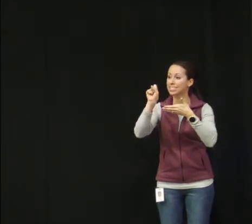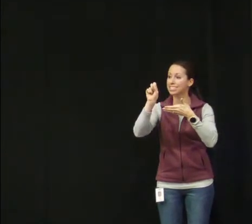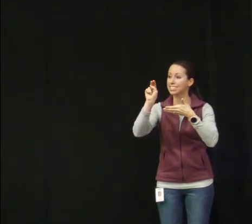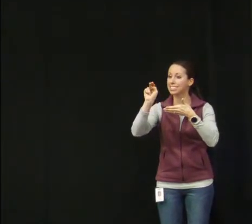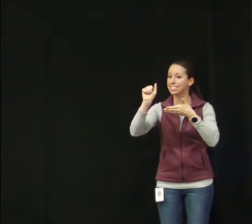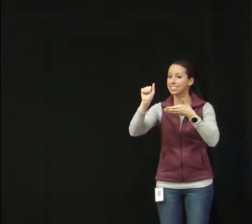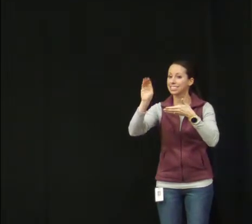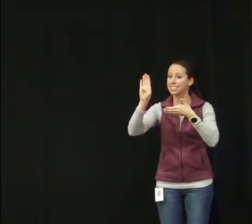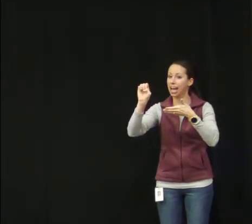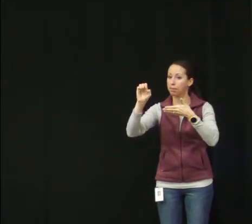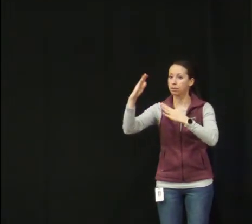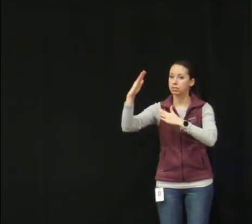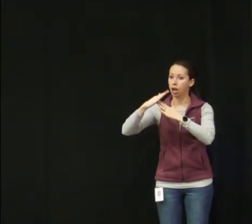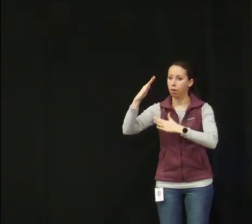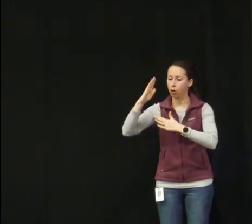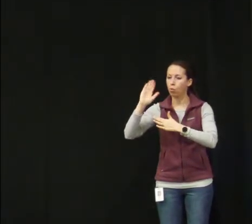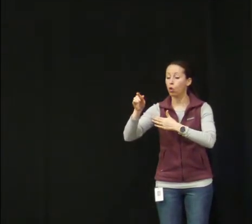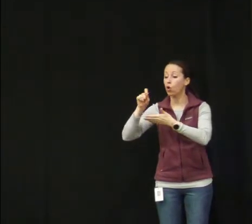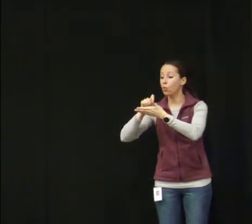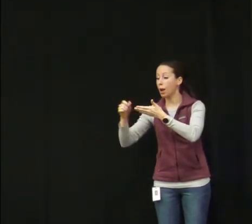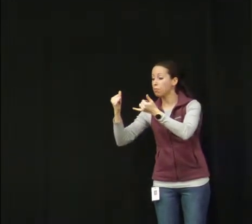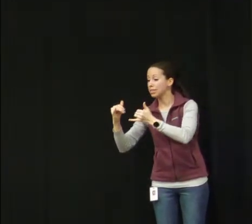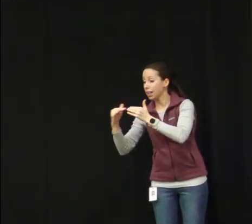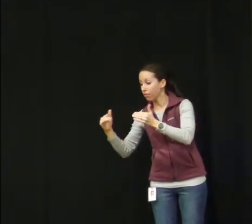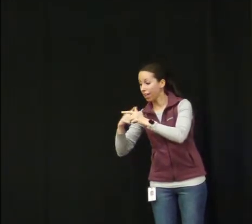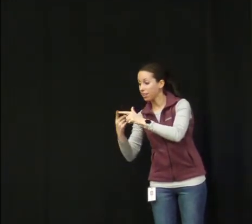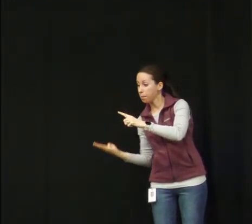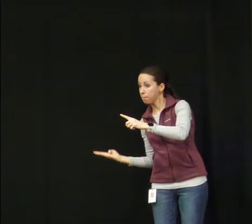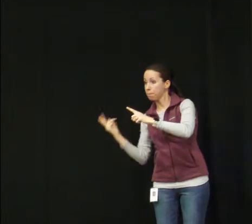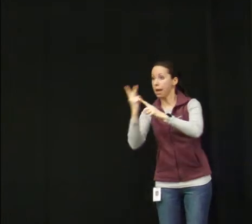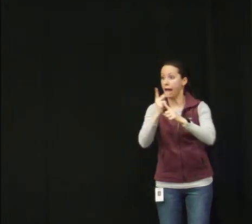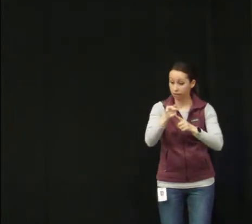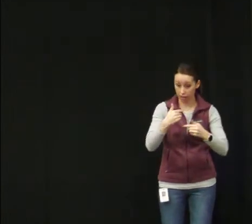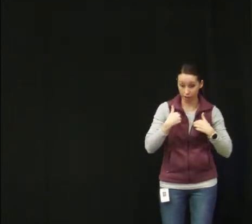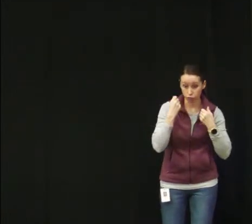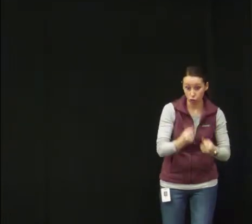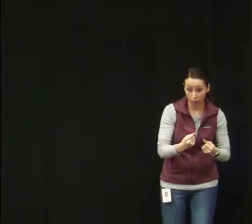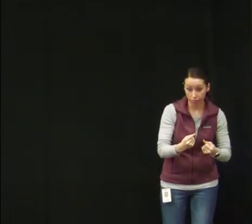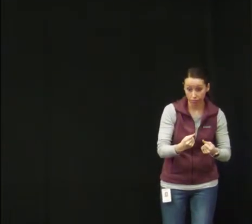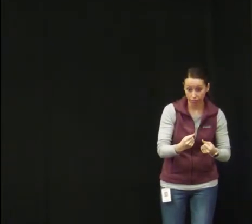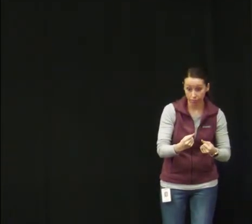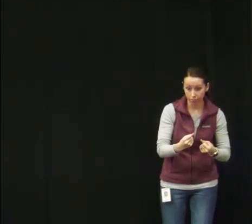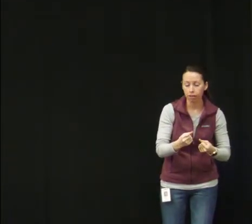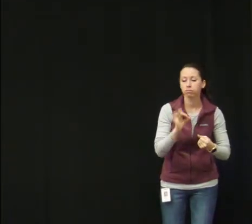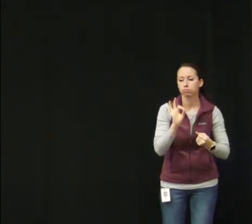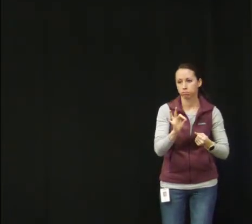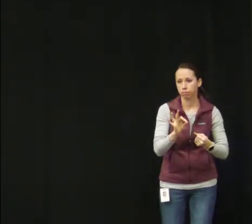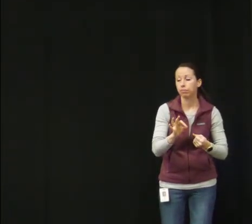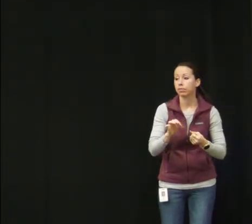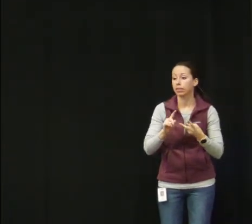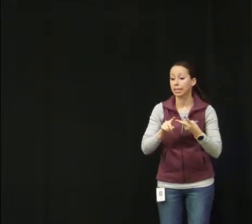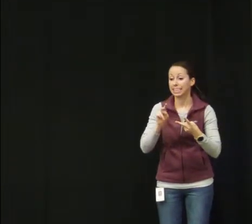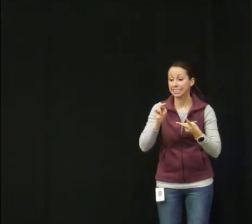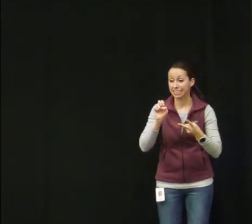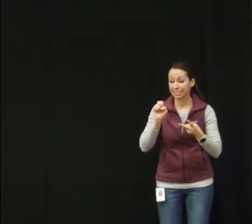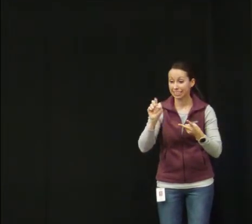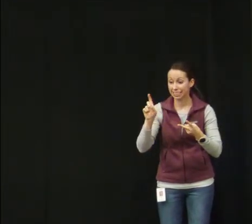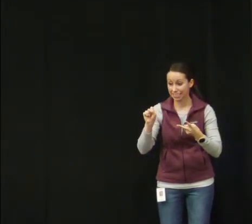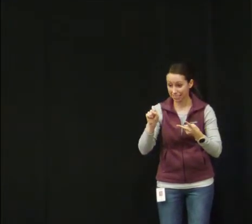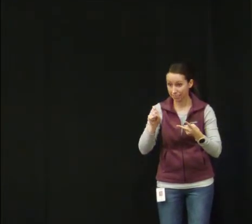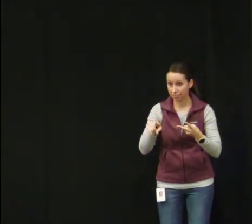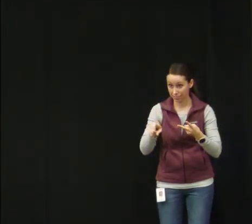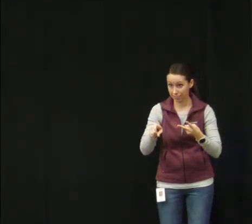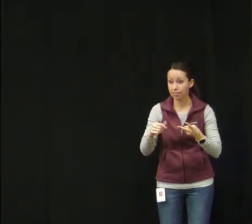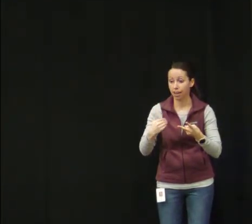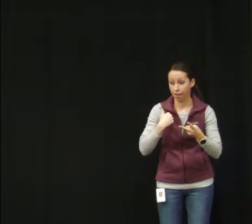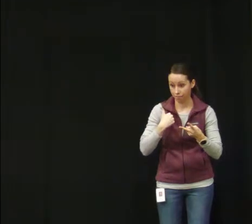and so they would write their present level and then go back and say, oh, do I have the strength? And then they take it off. Do I have the needs? Yes. The adverse effect.